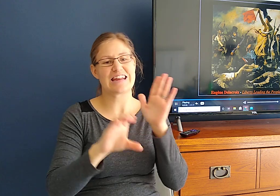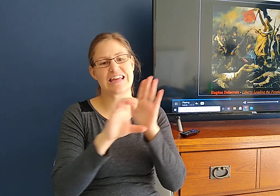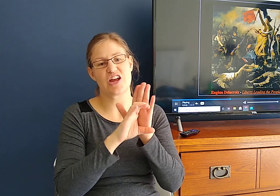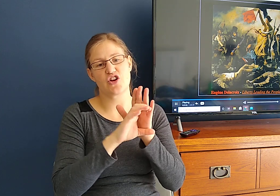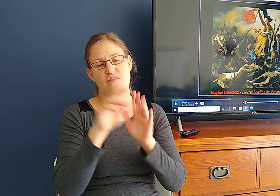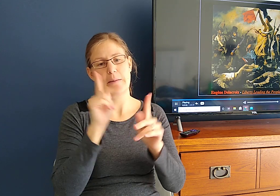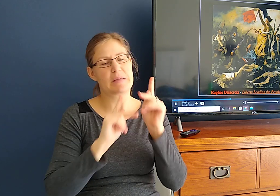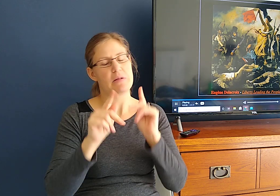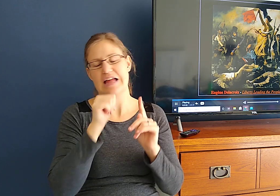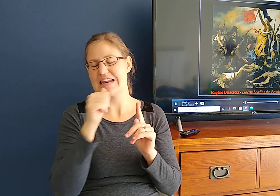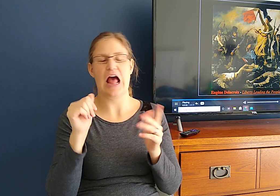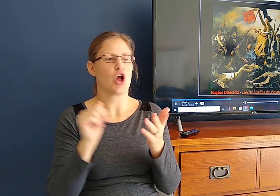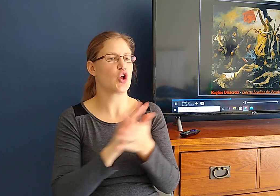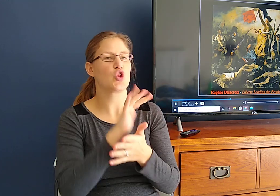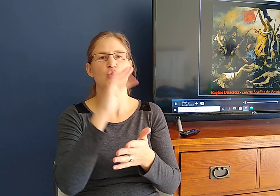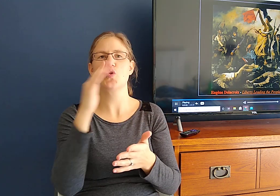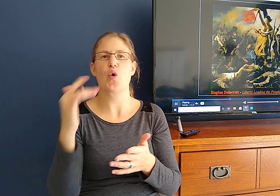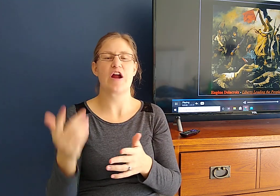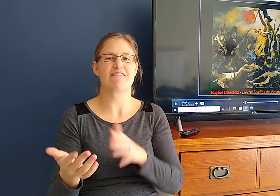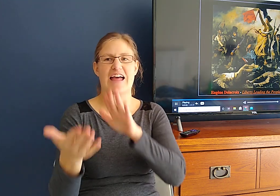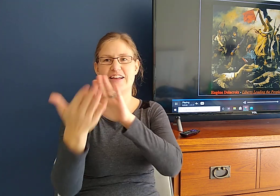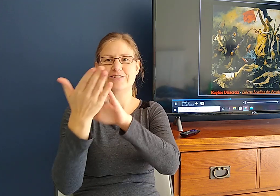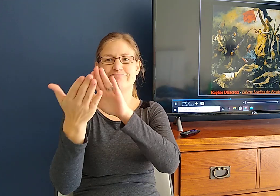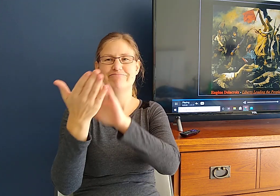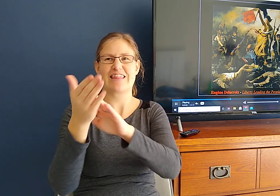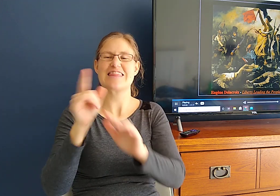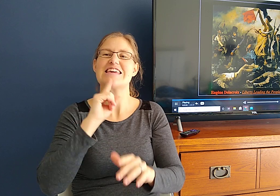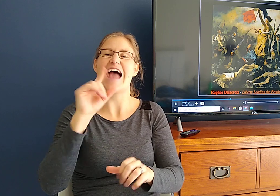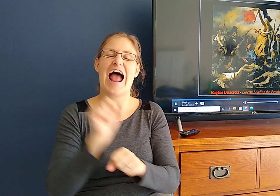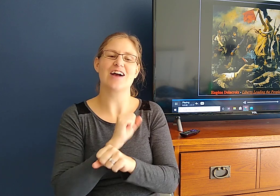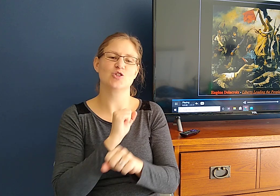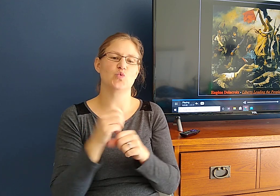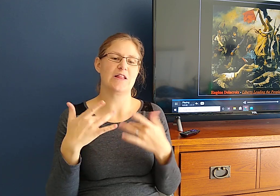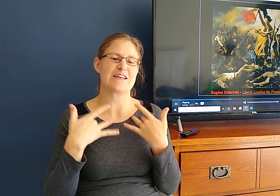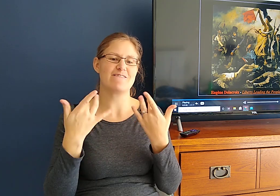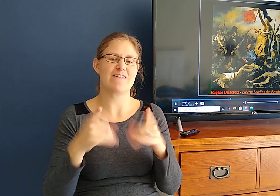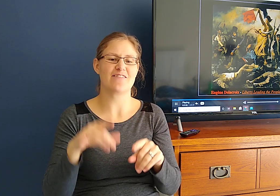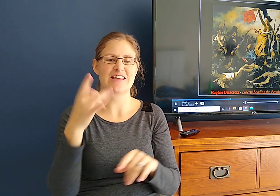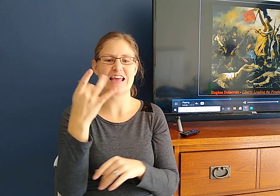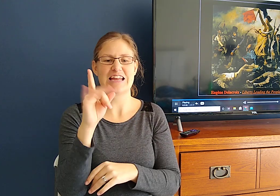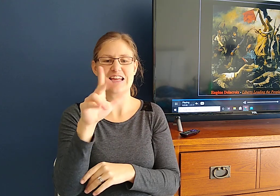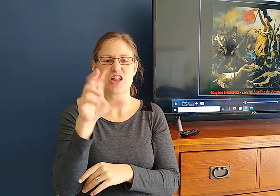than glorifying the actual event of the 1830 revolution against Charles X.